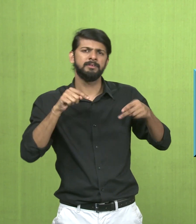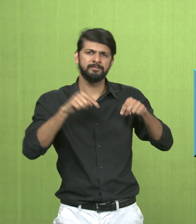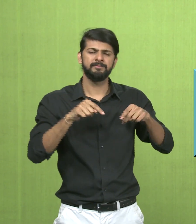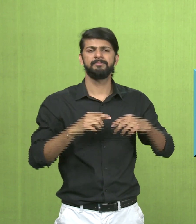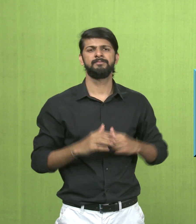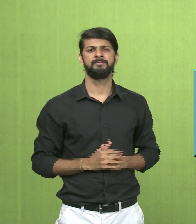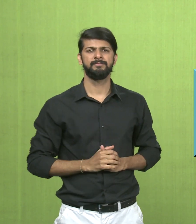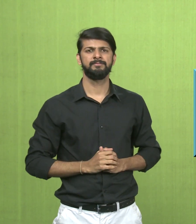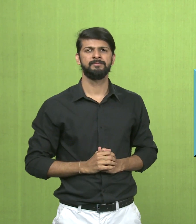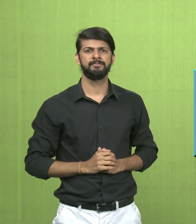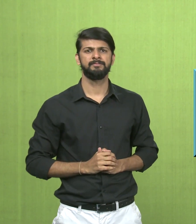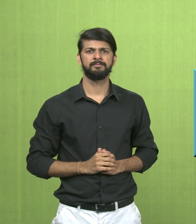There are various colors.